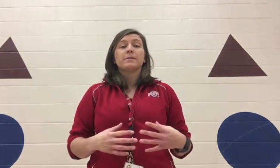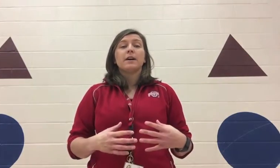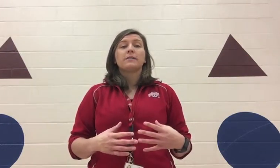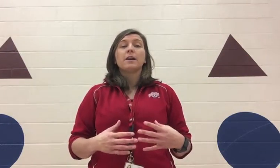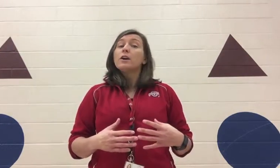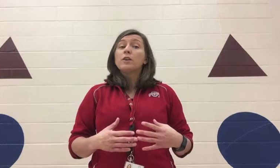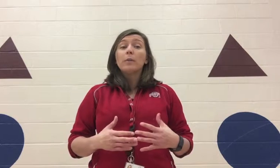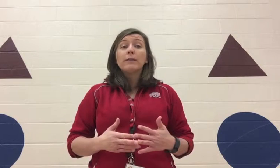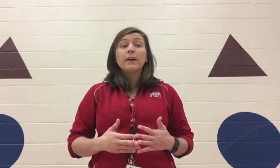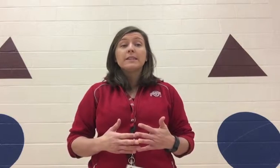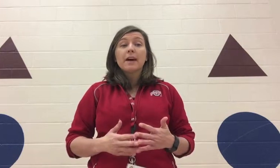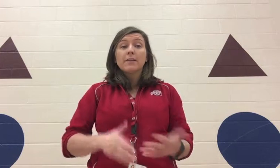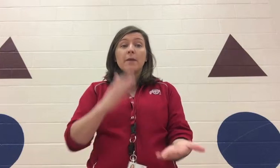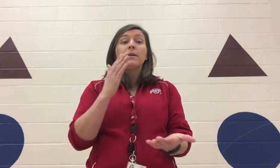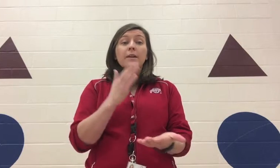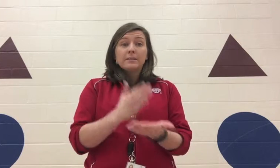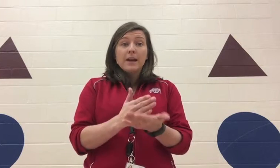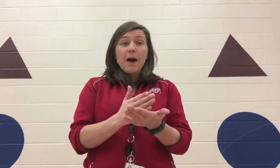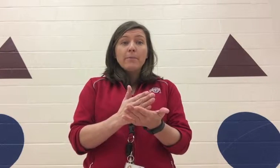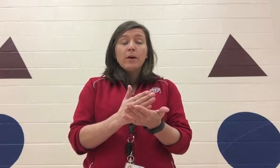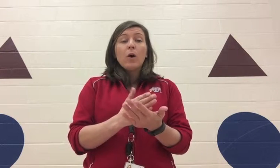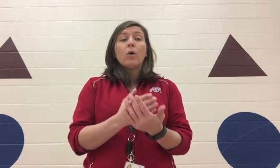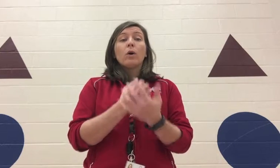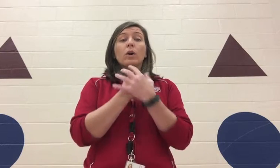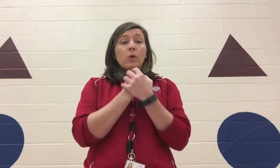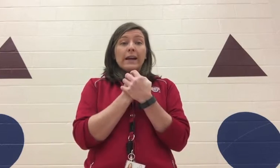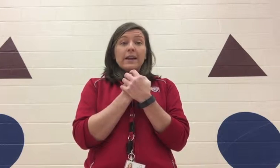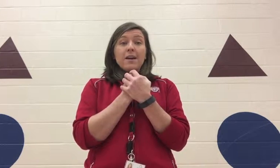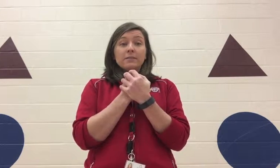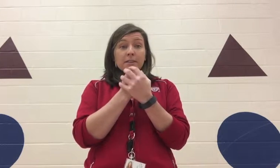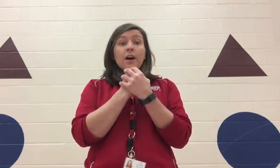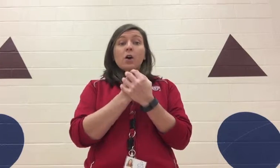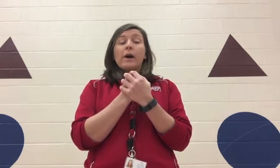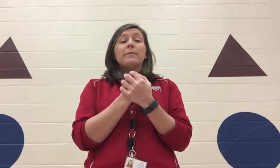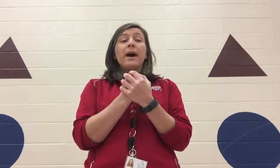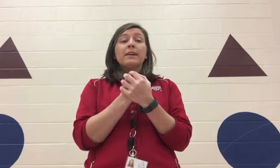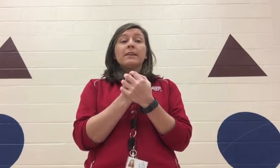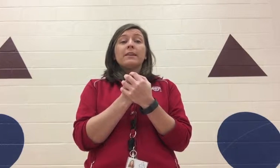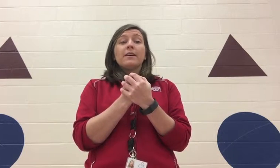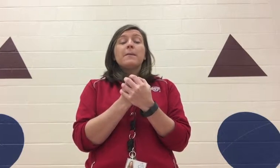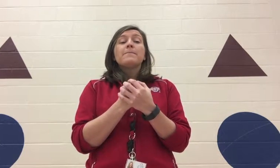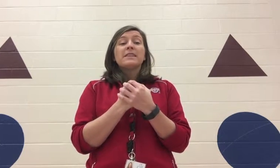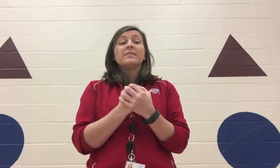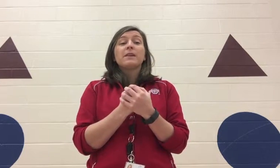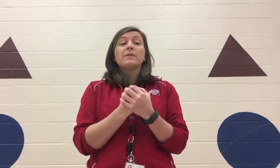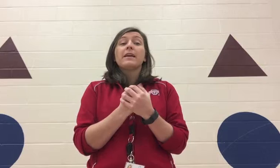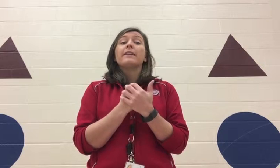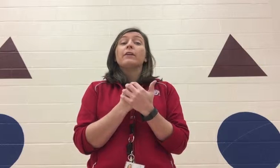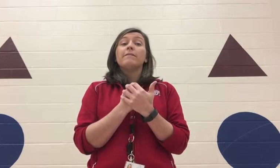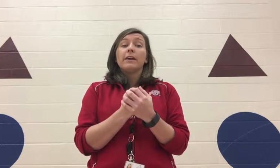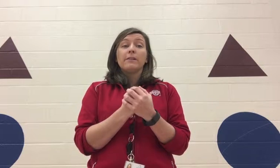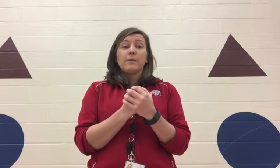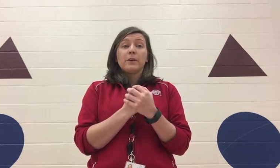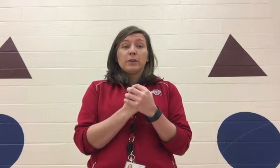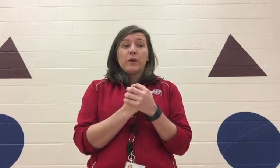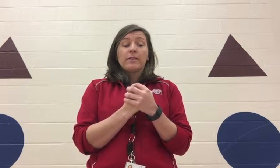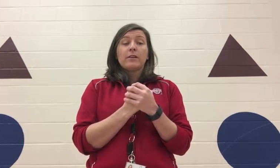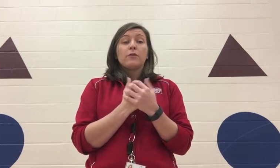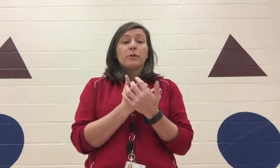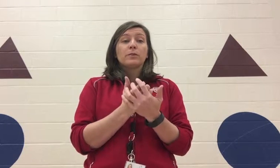themselves, don't be afraid to tell them, stop, or quiet hands, quiet body. This is something that they are very familiar with from school